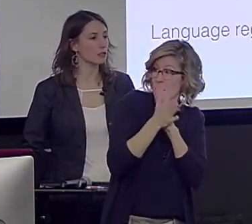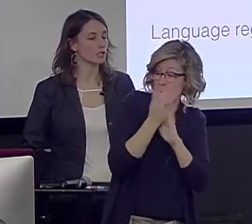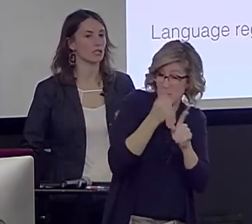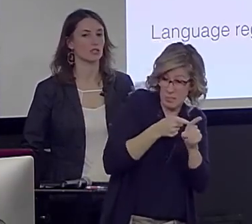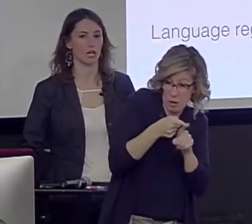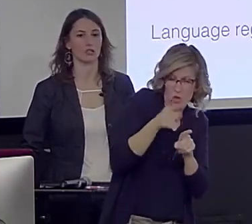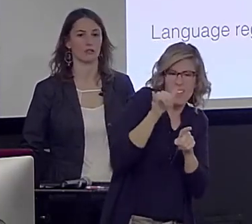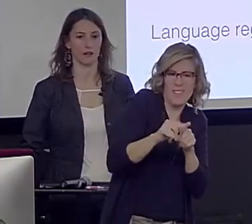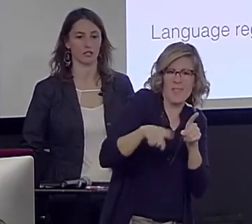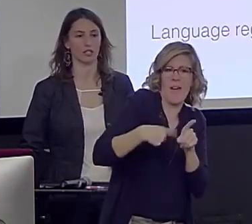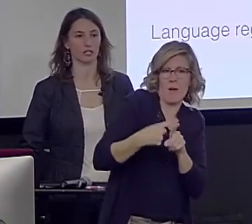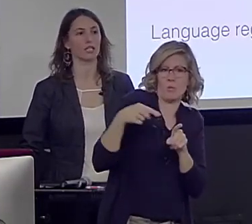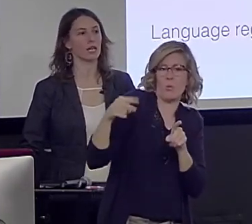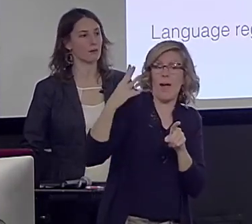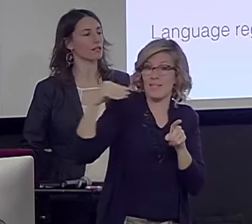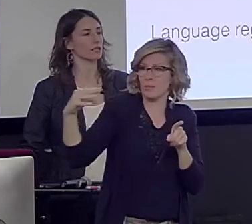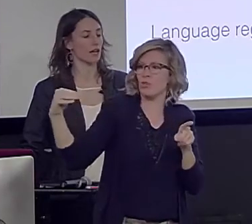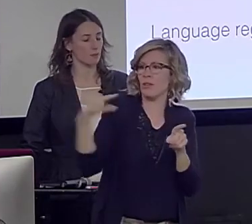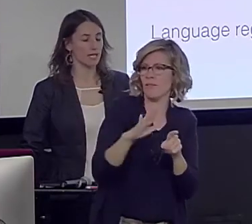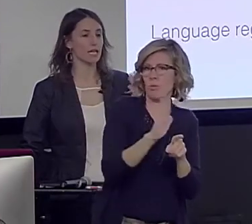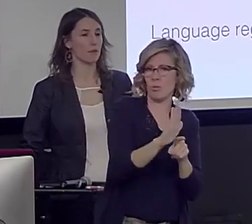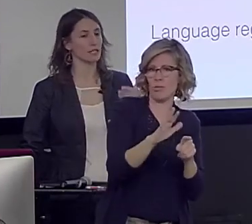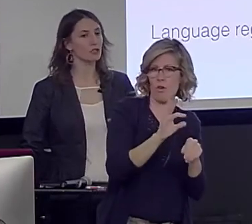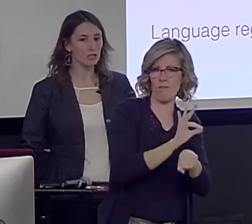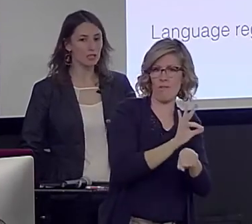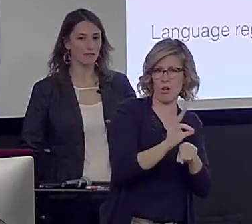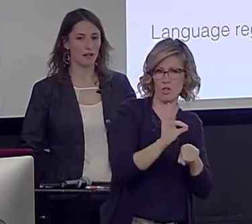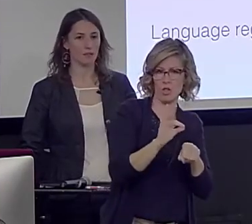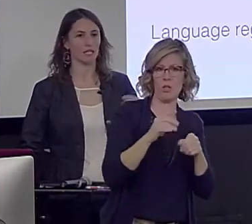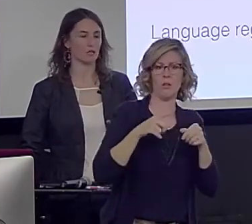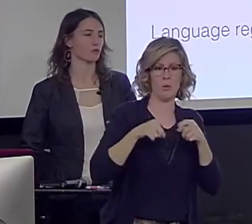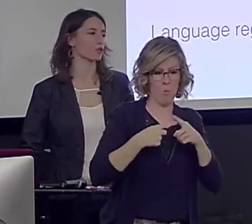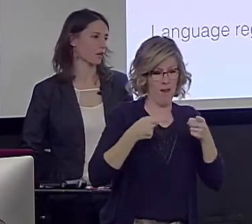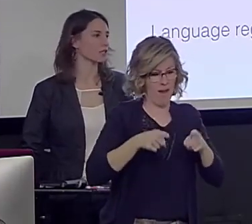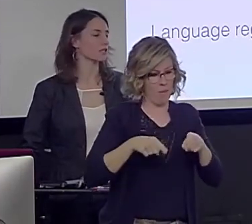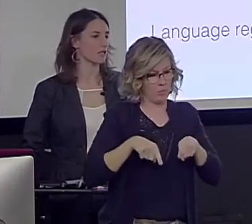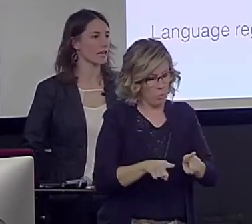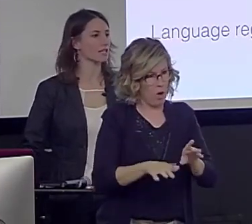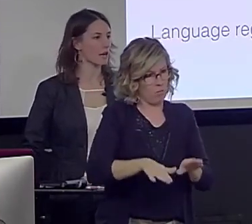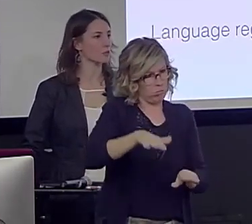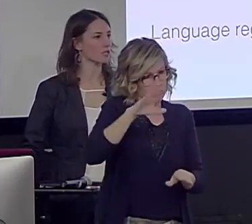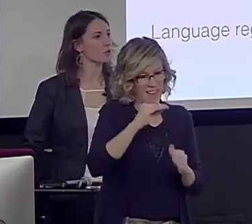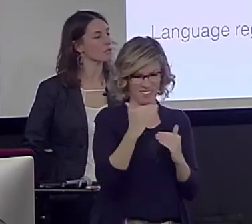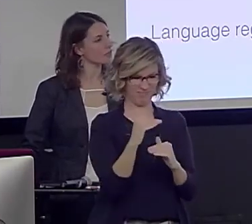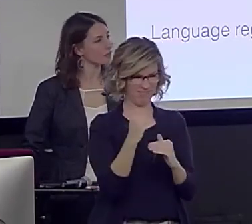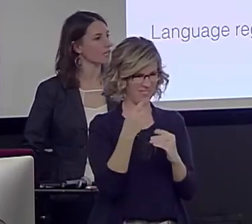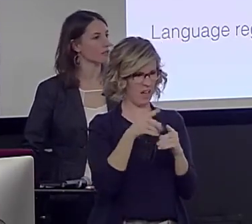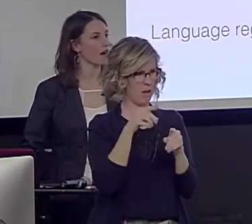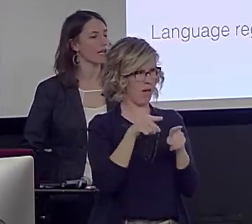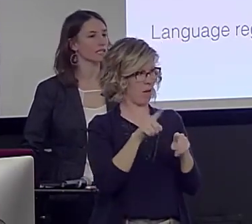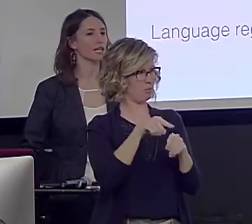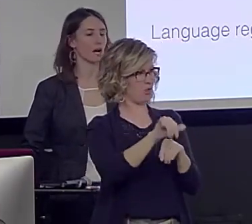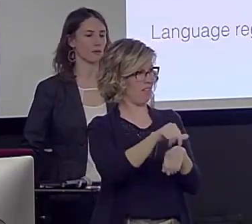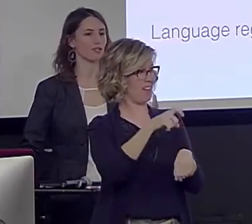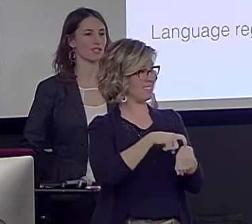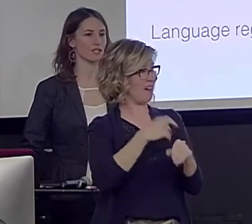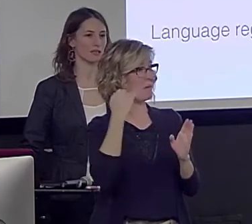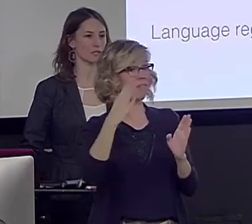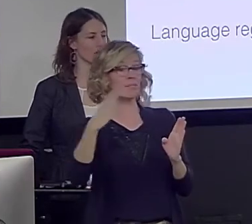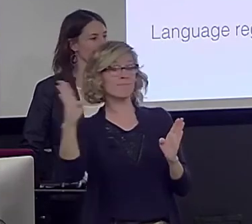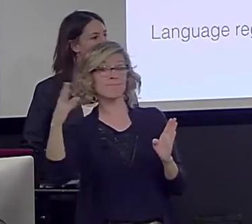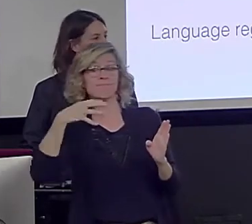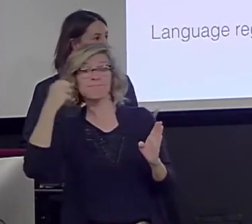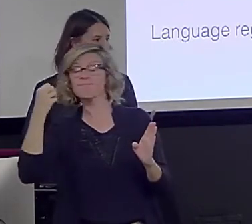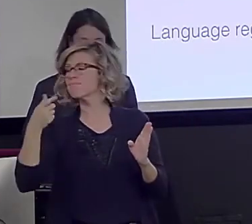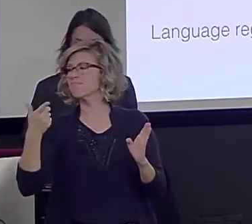an opportunity to change their function, where it's happening during development and it's restricted to that time window, whereas in later on, a brain region